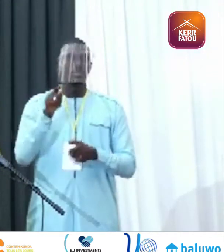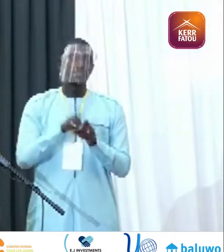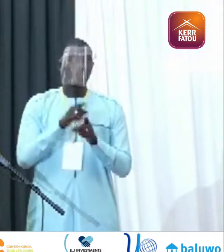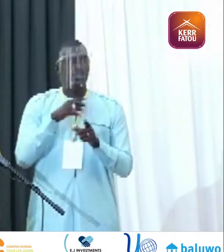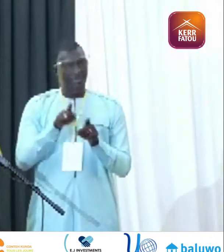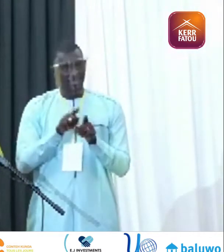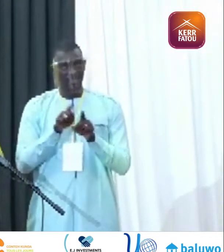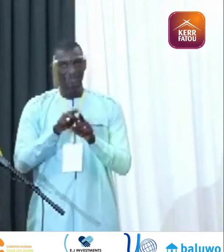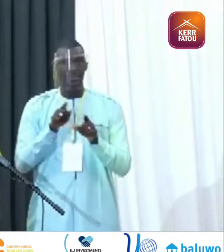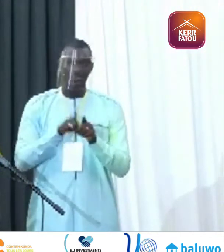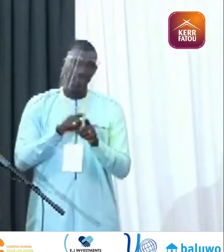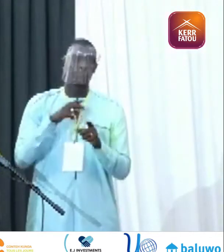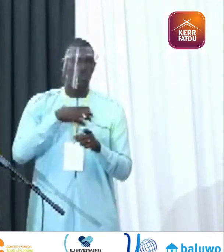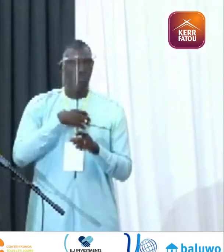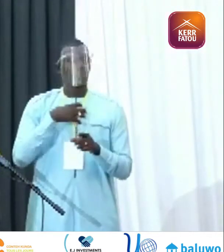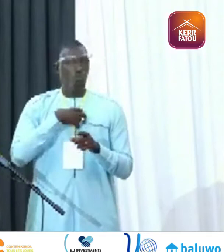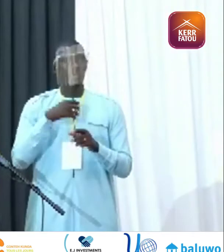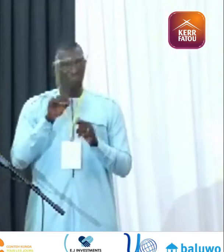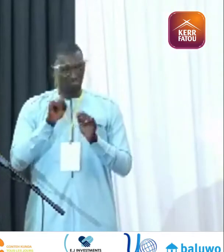suko nekhon mu nek bour